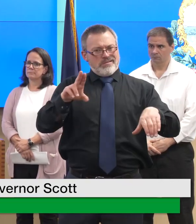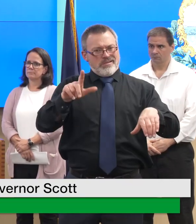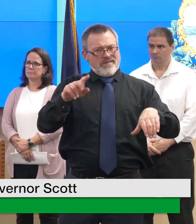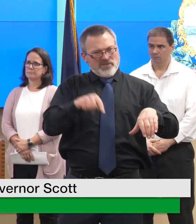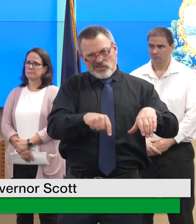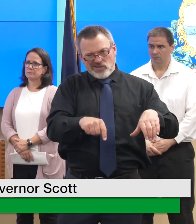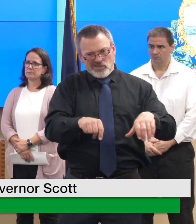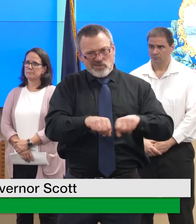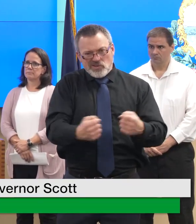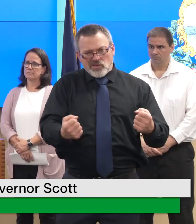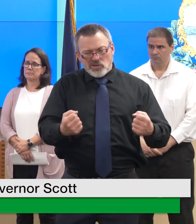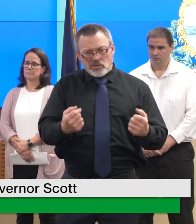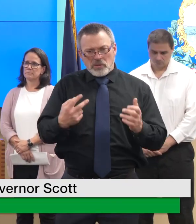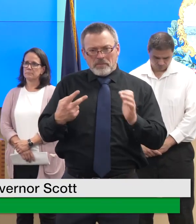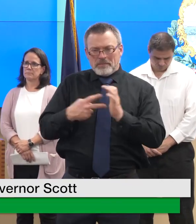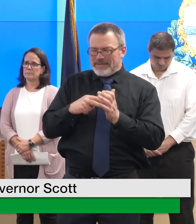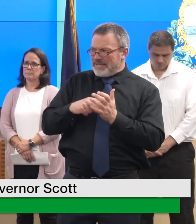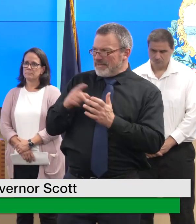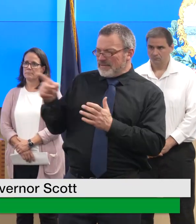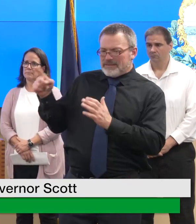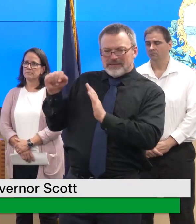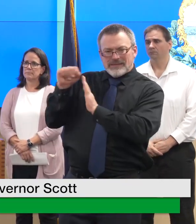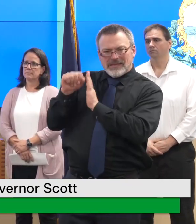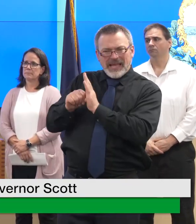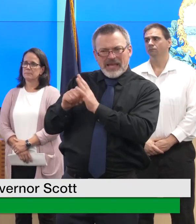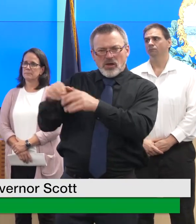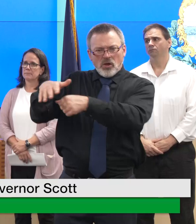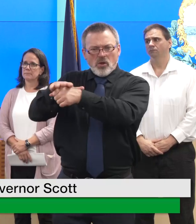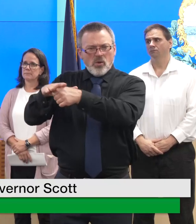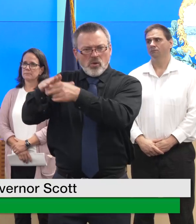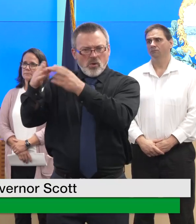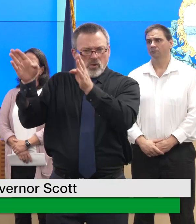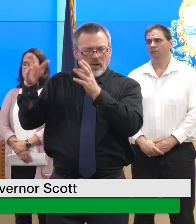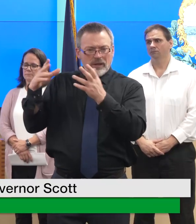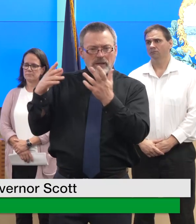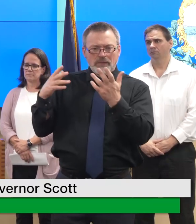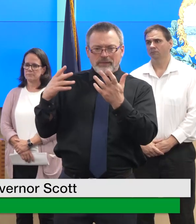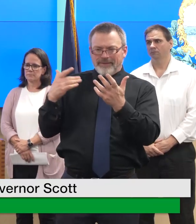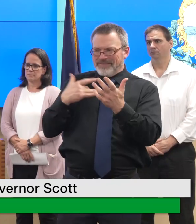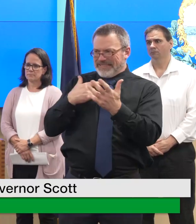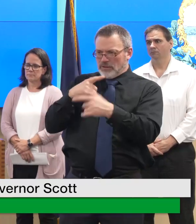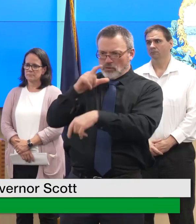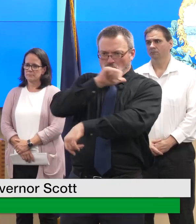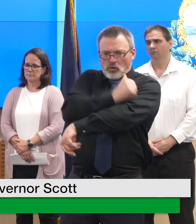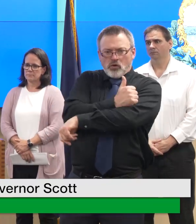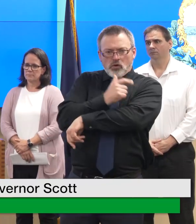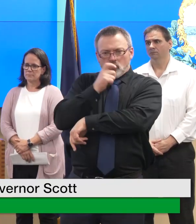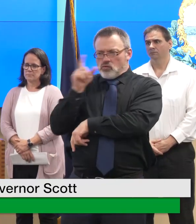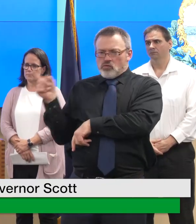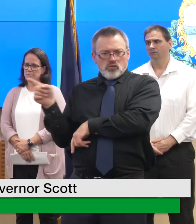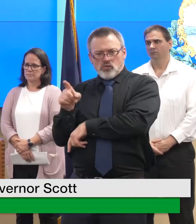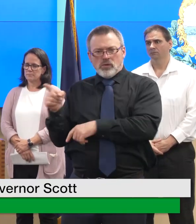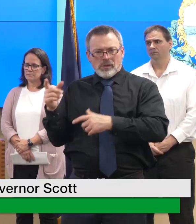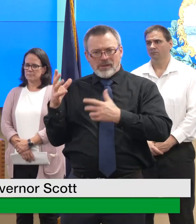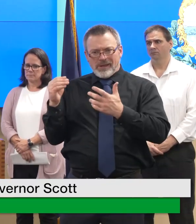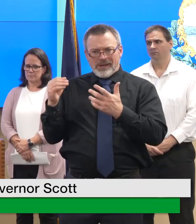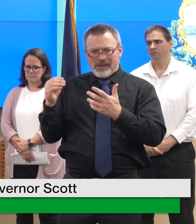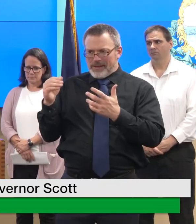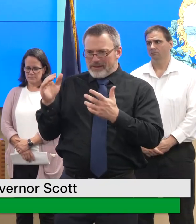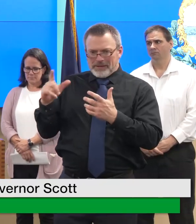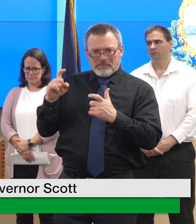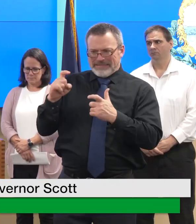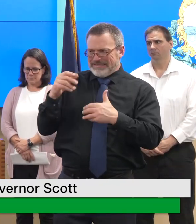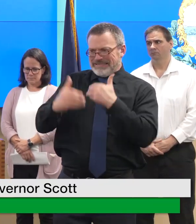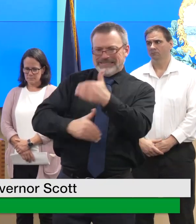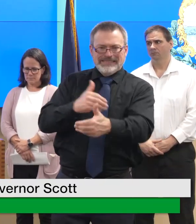or local municipalities have latitude or authority to compel people or require people to clean